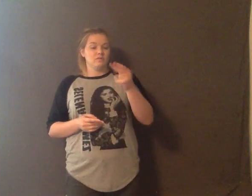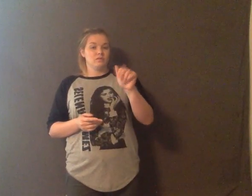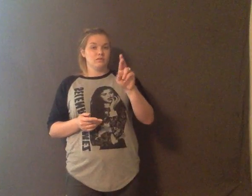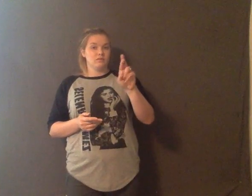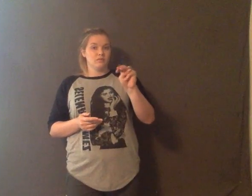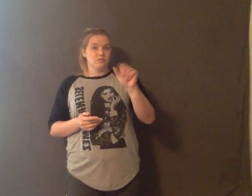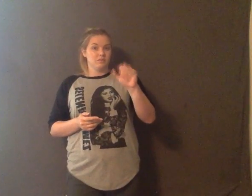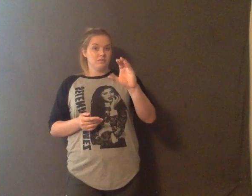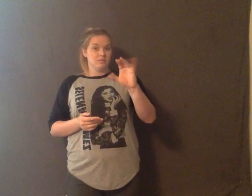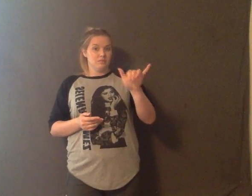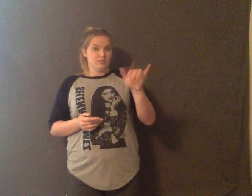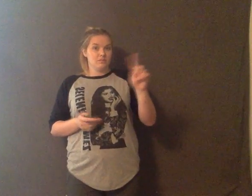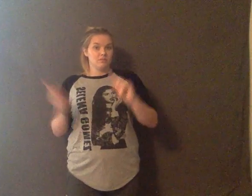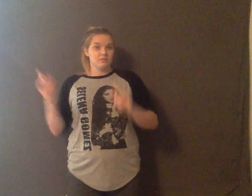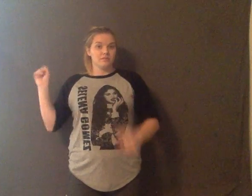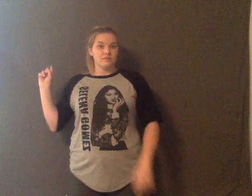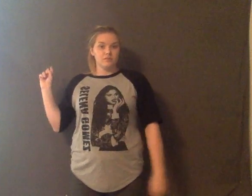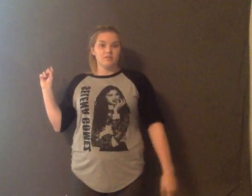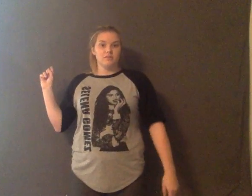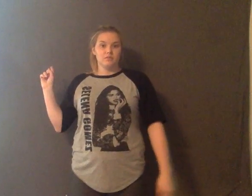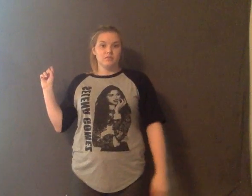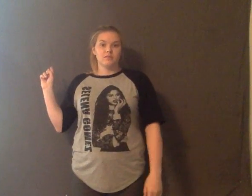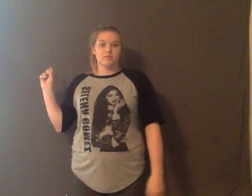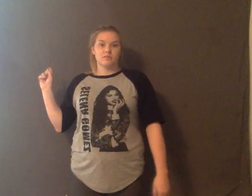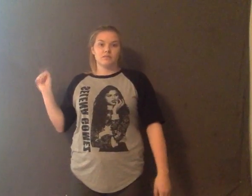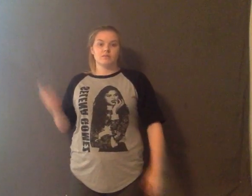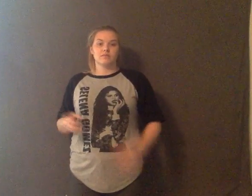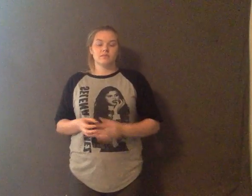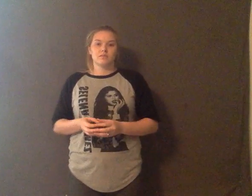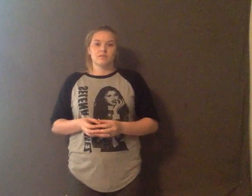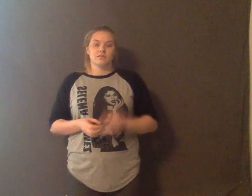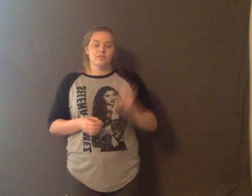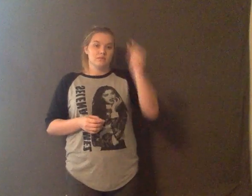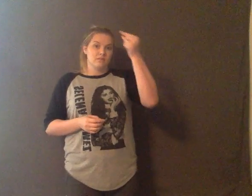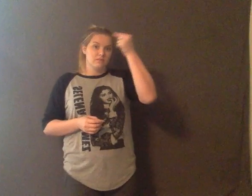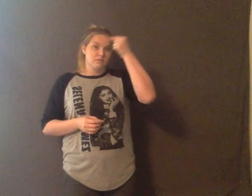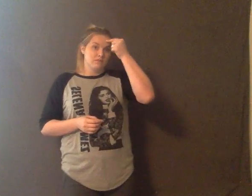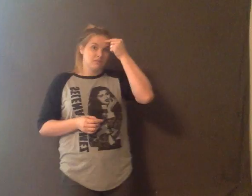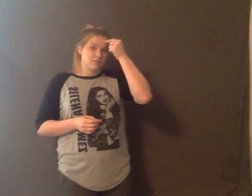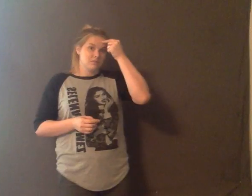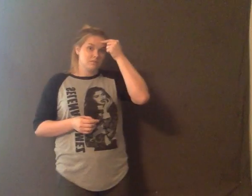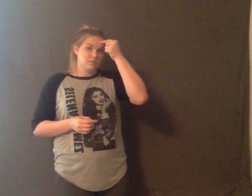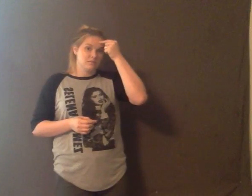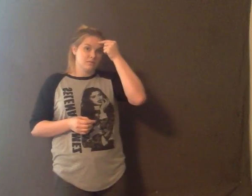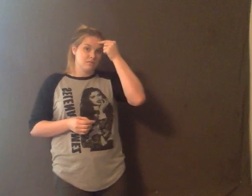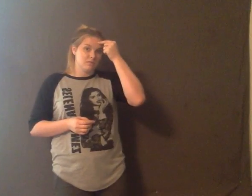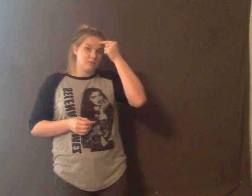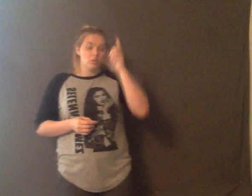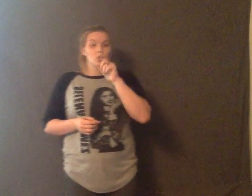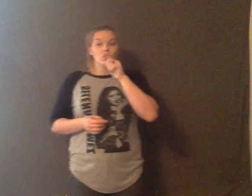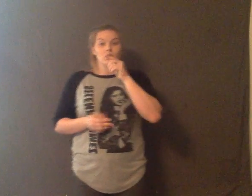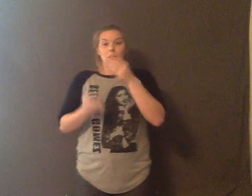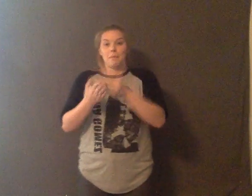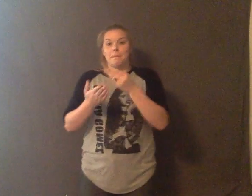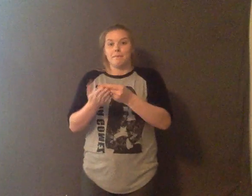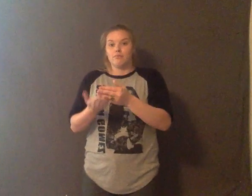own laws that have had activists in prison to silence them. Government's in bed with anyone that gives them the most money, which is the pharmaceutical industry, which is